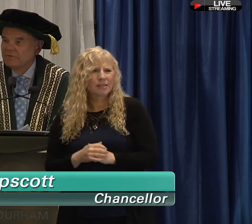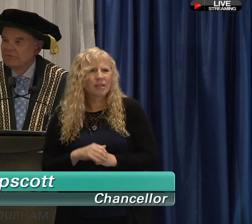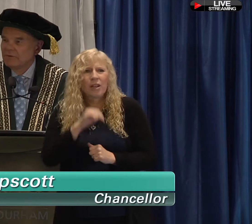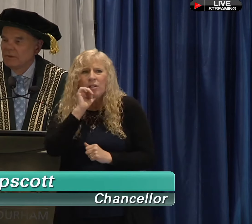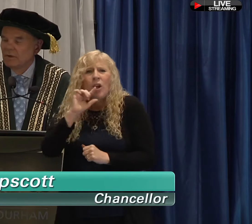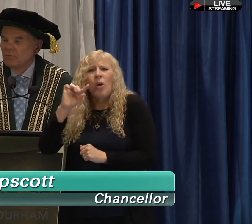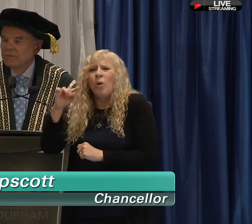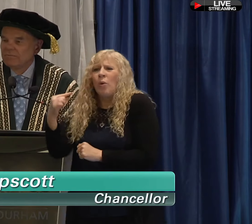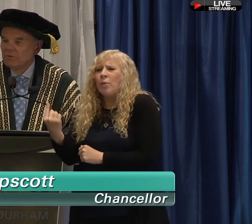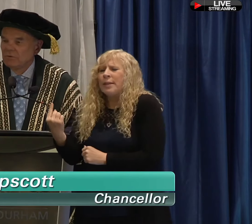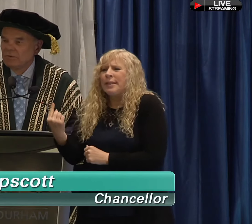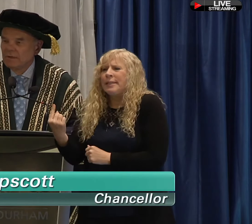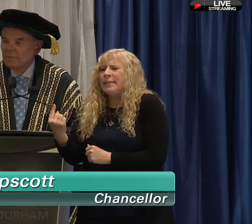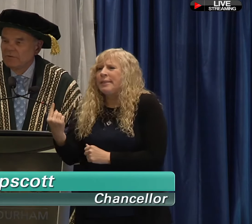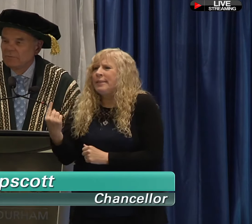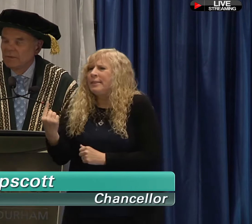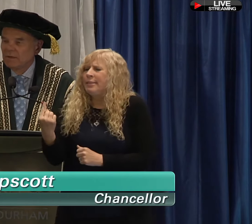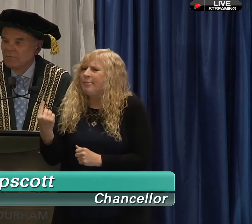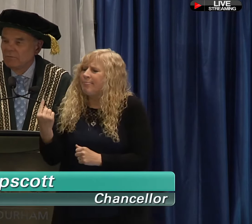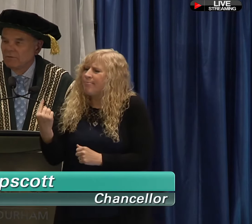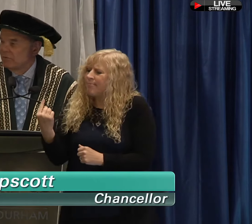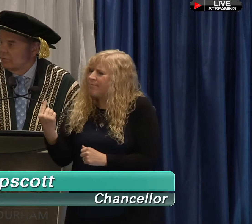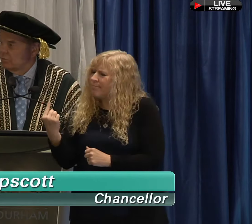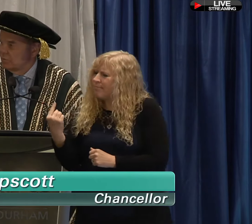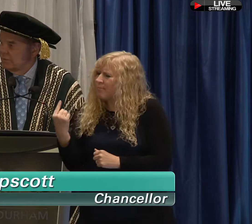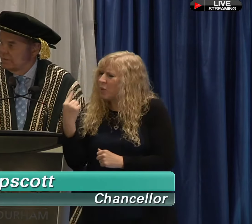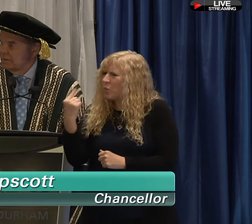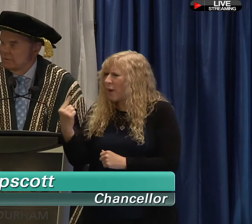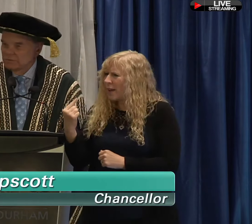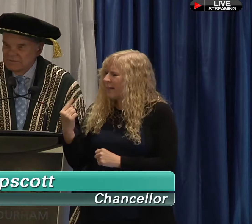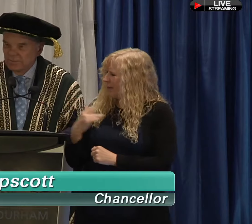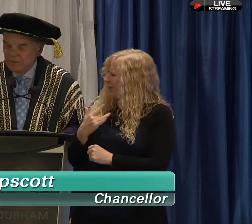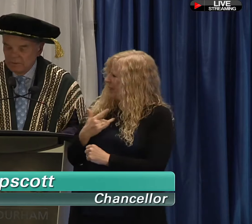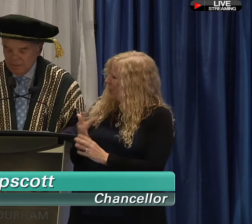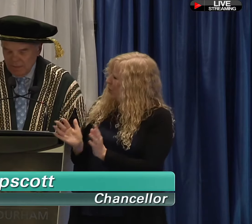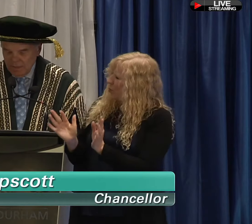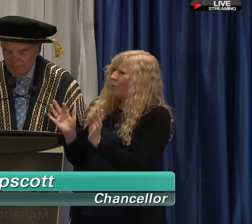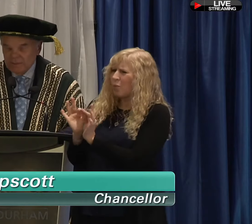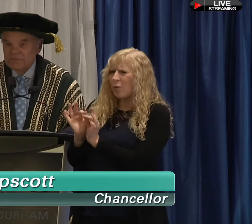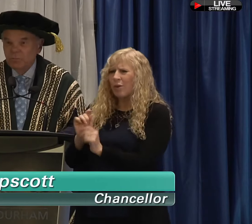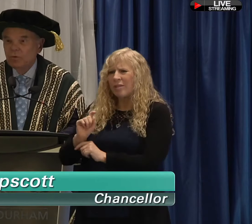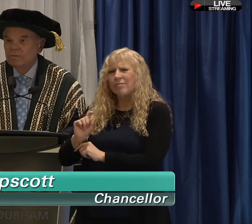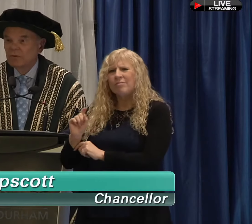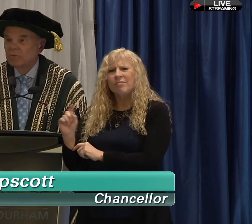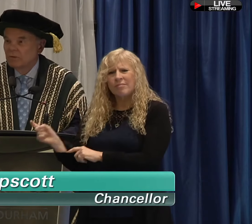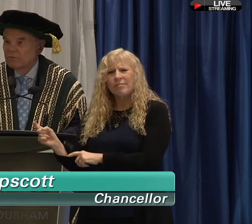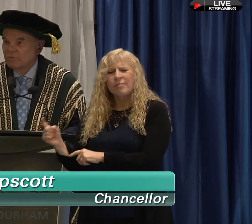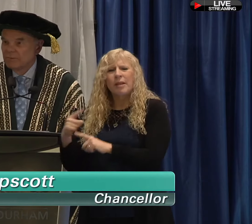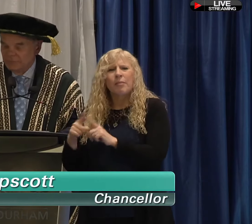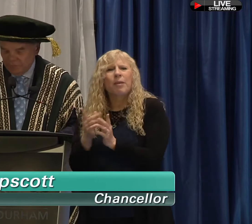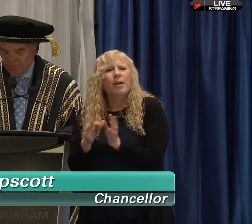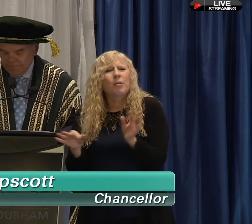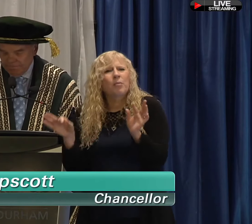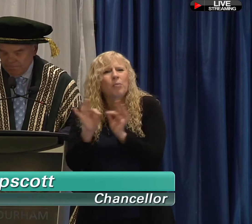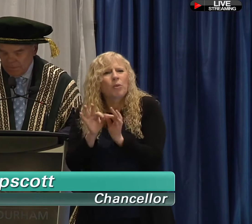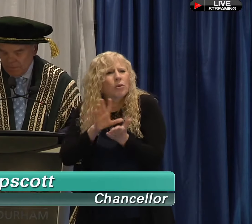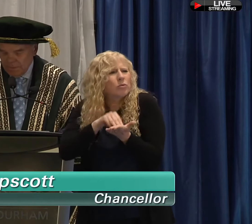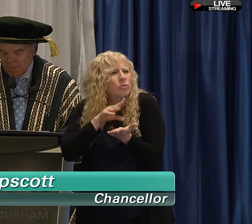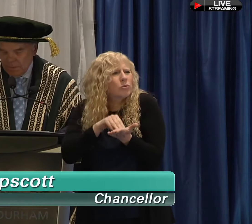just because we viewed him as being a very worthy recipient, but it's important that we learn from